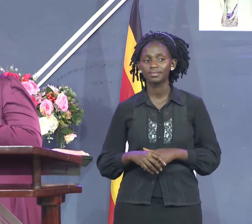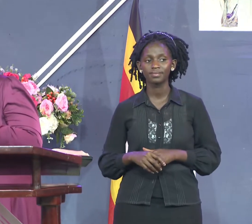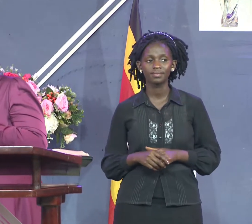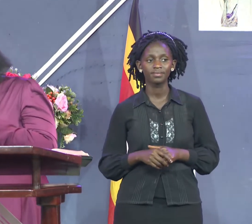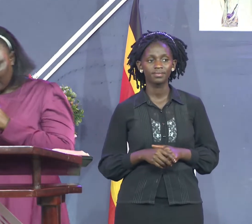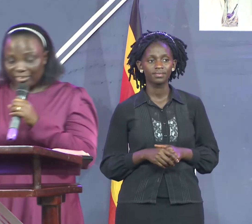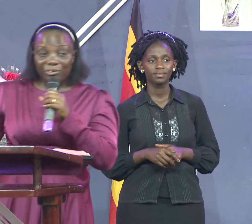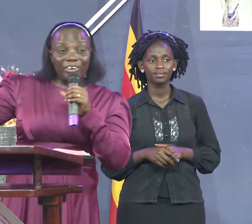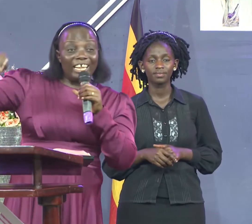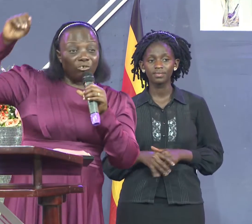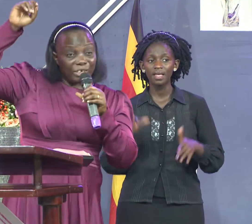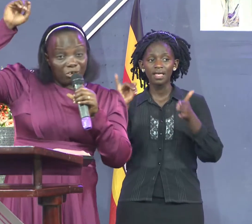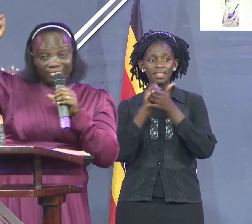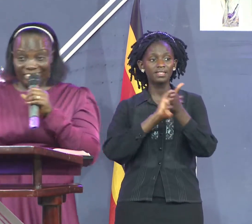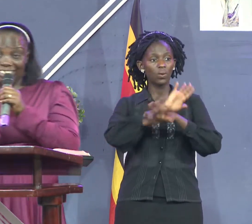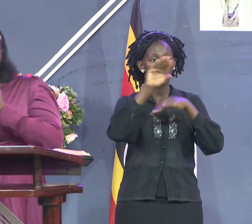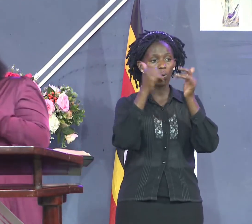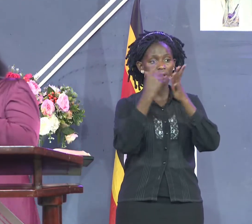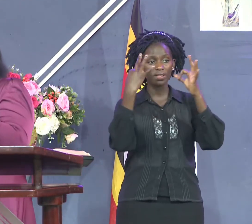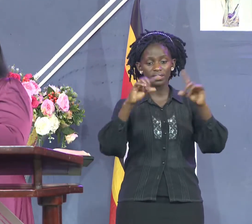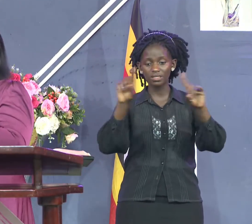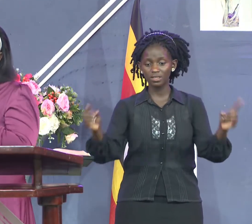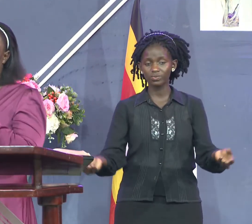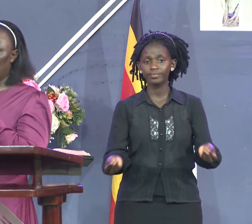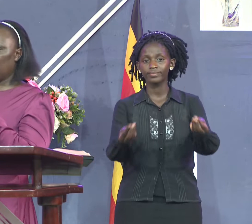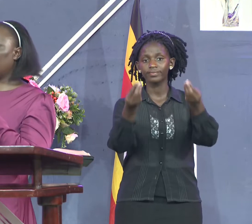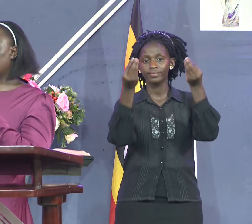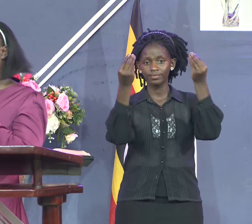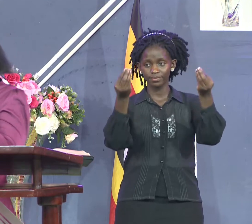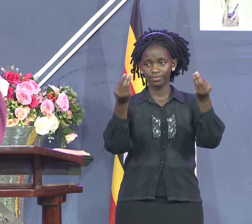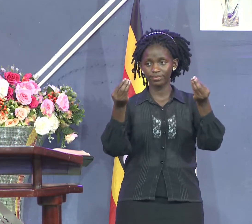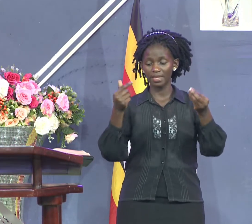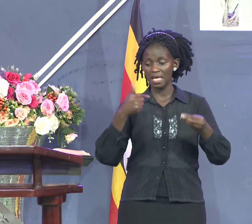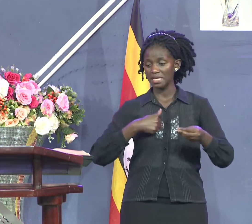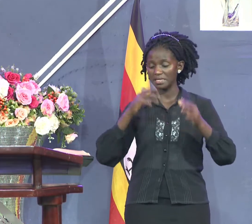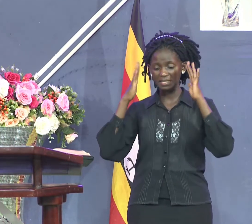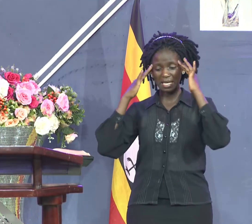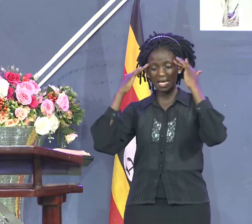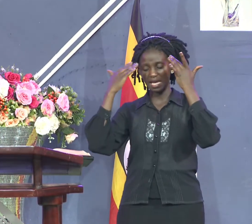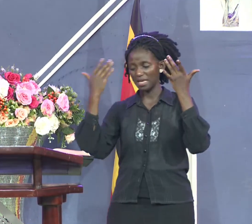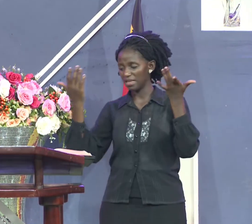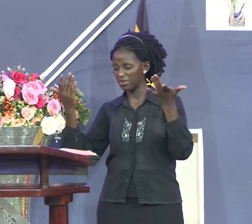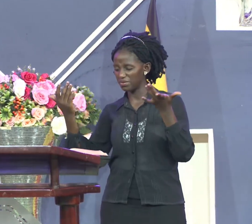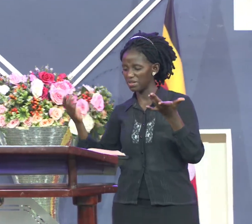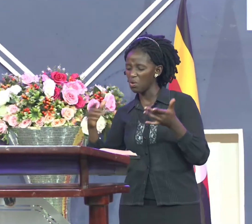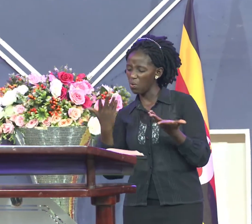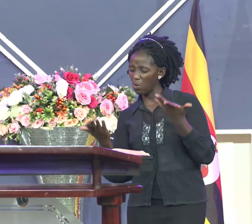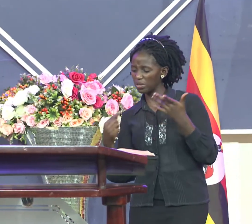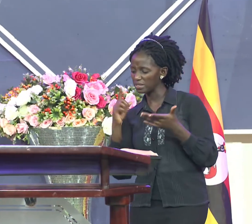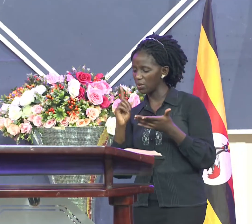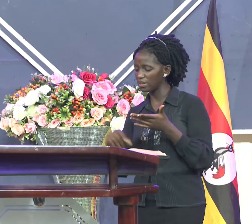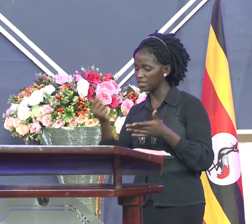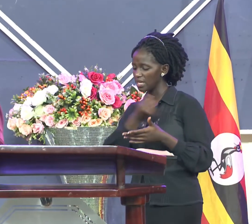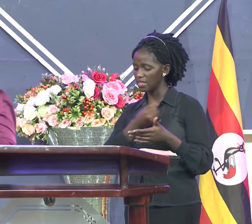who is in this place, that we have done all. I